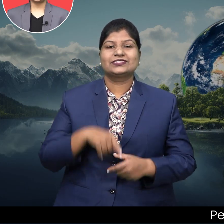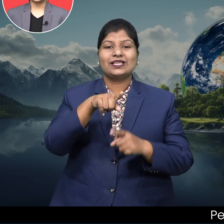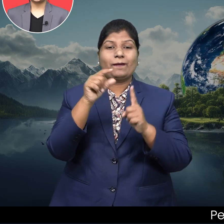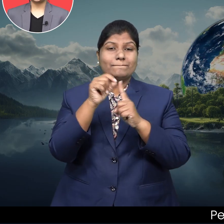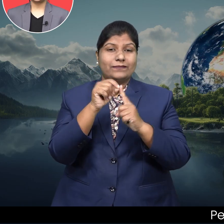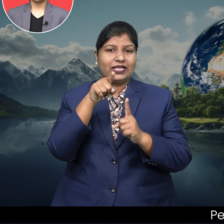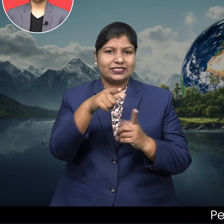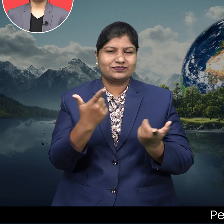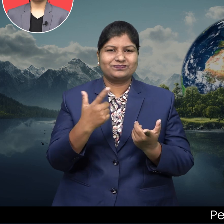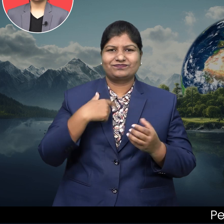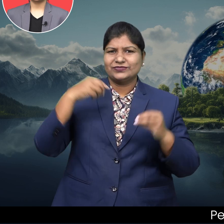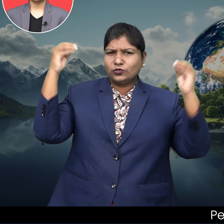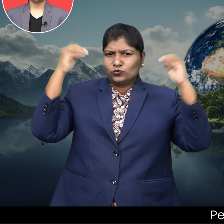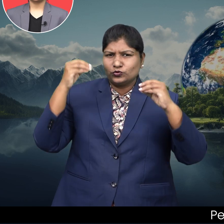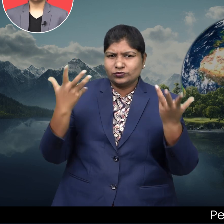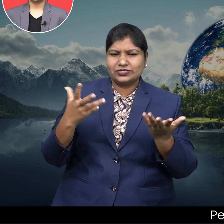percolation.